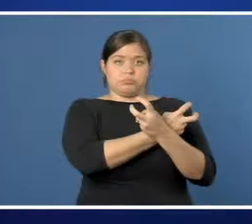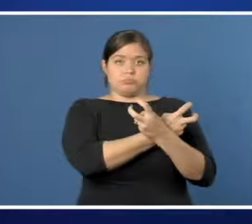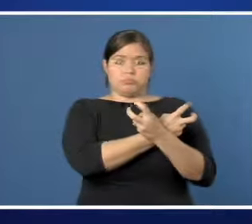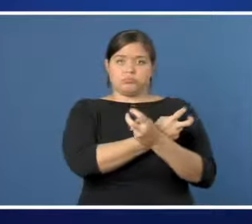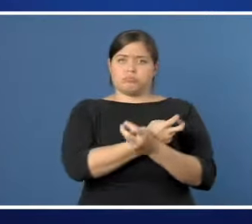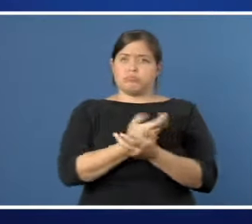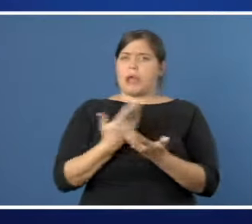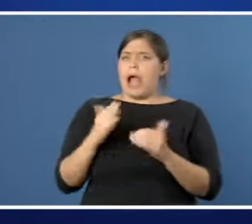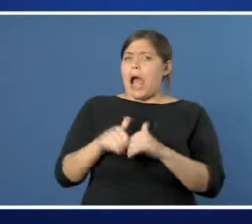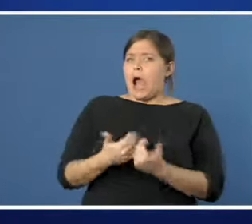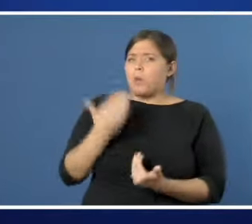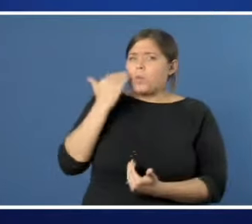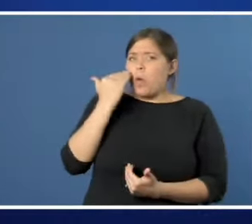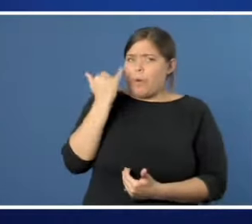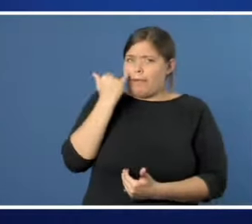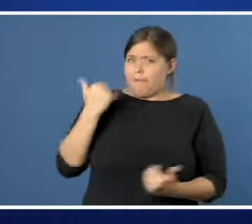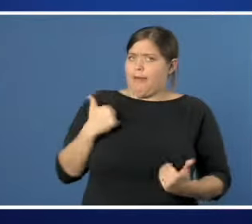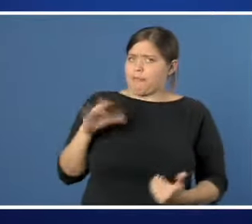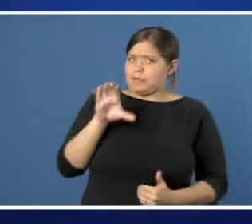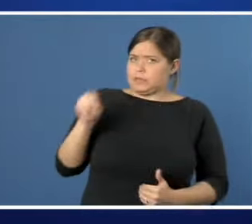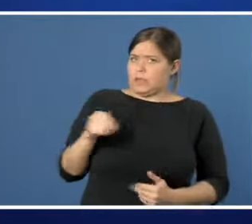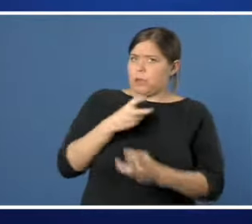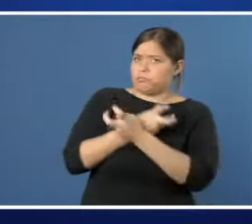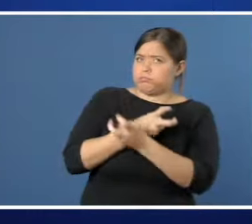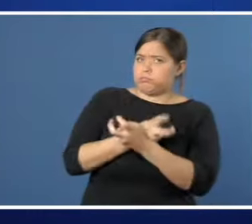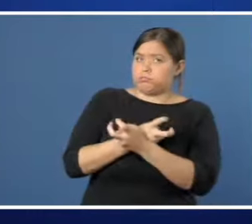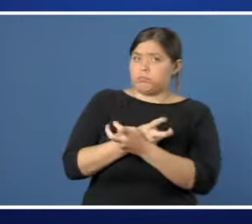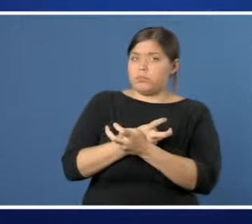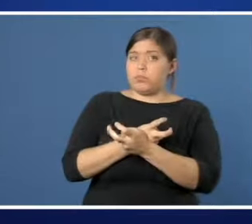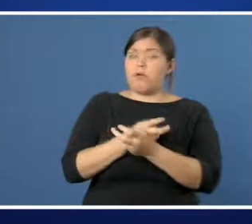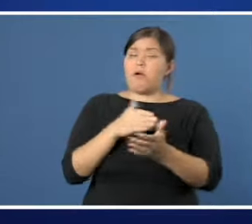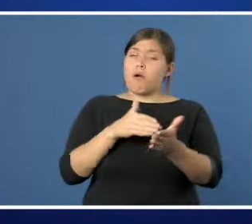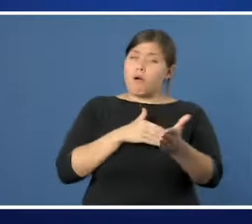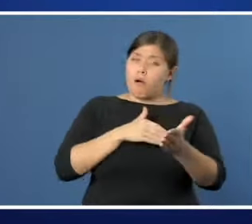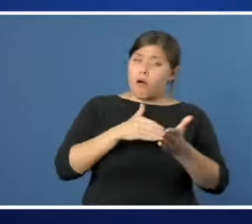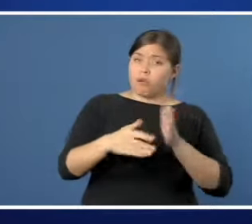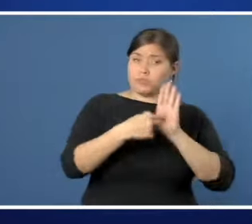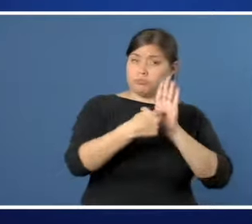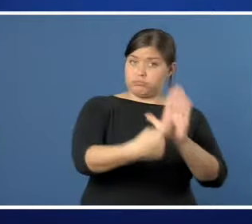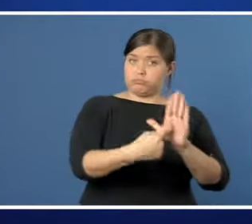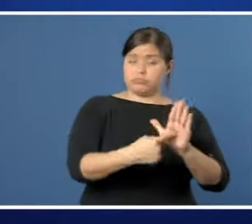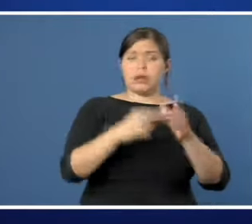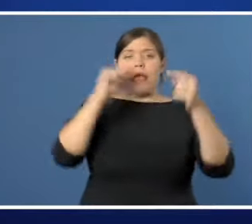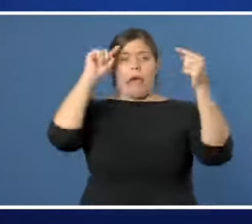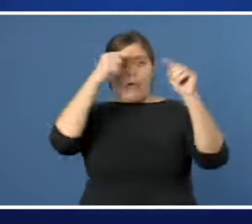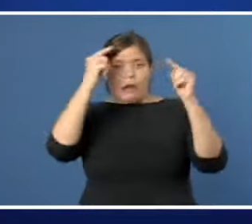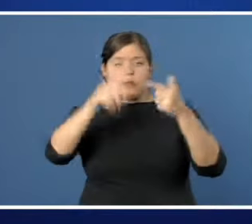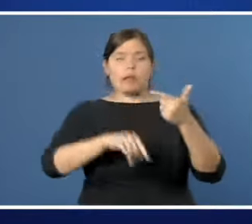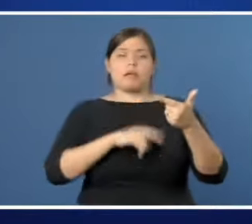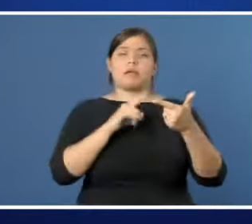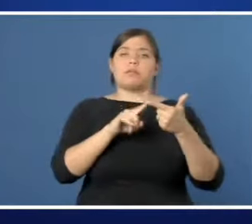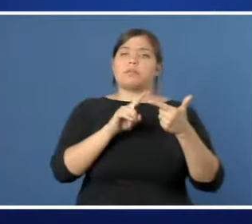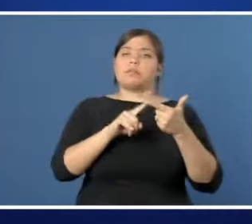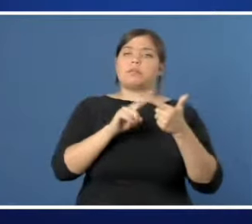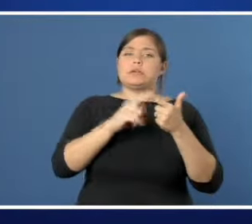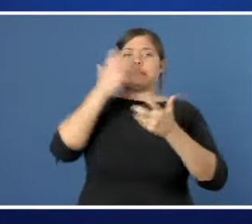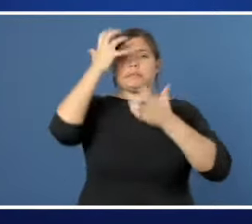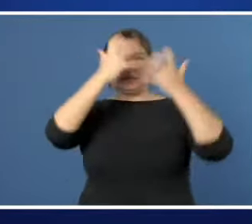What are the symptoms of CO poisoning? The most common symptom of CO poisoning are